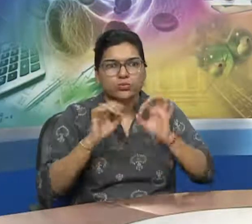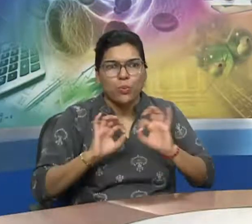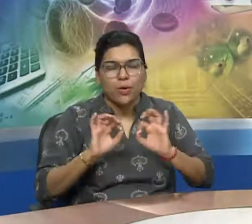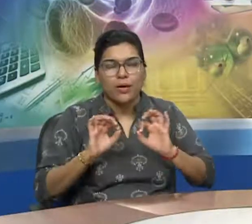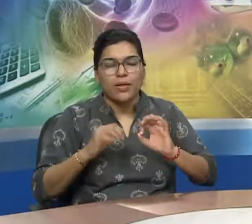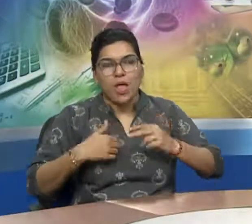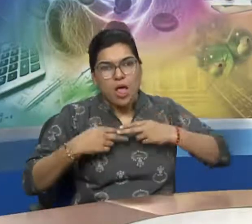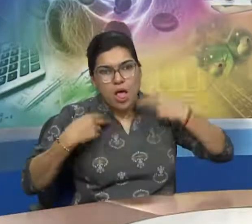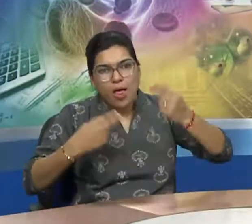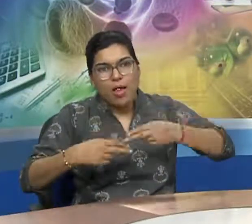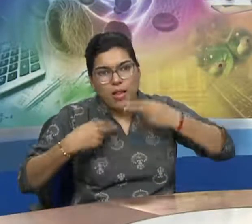to any guest,